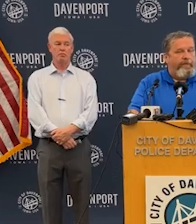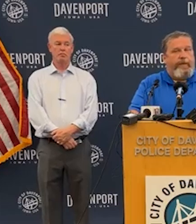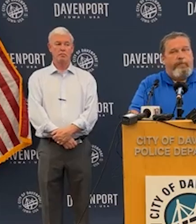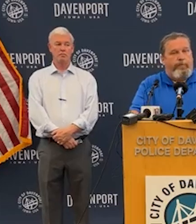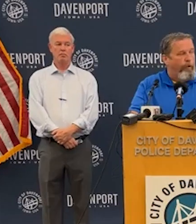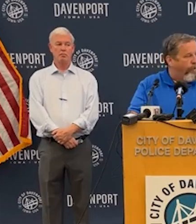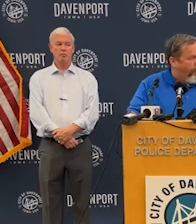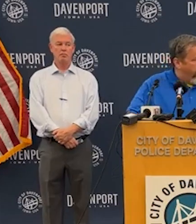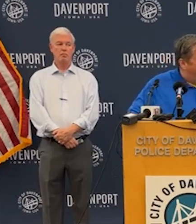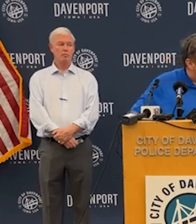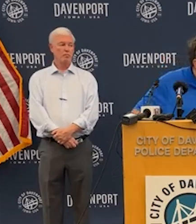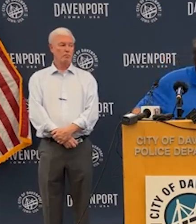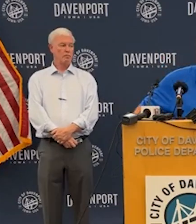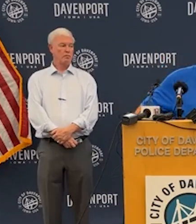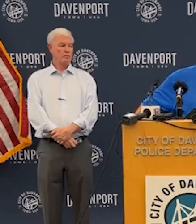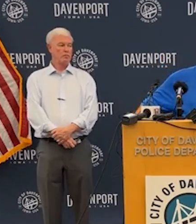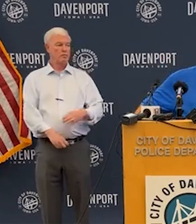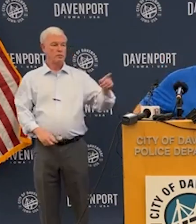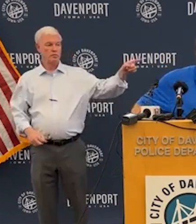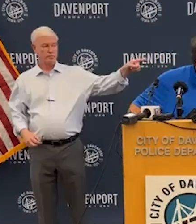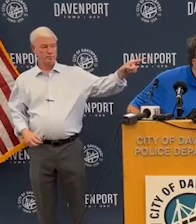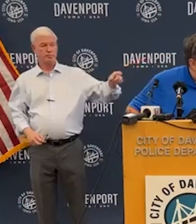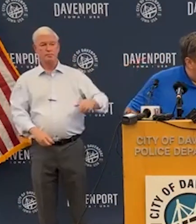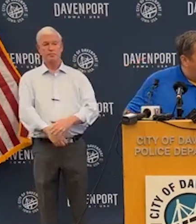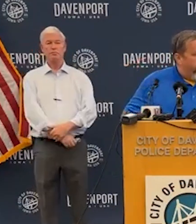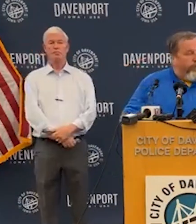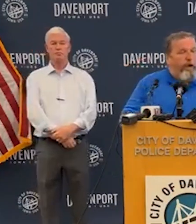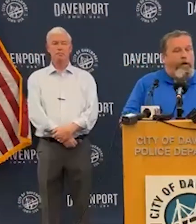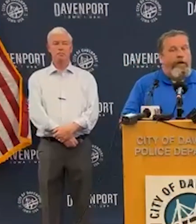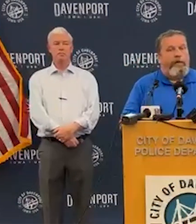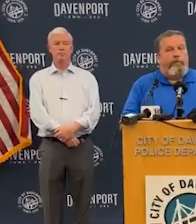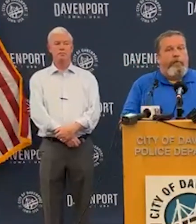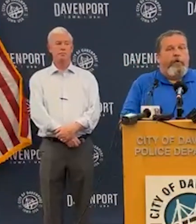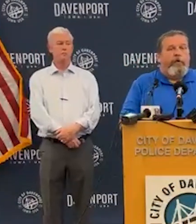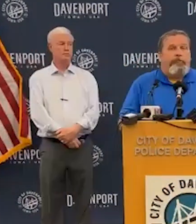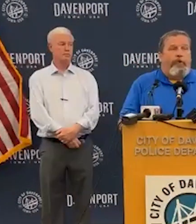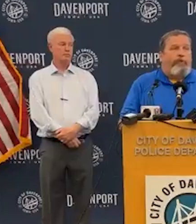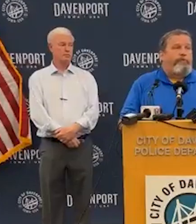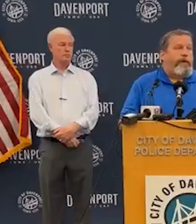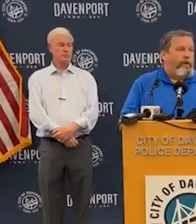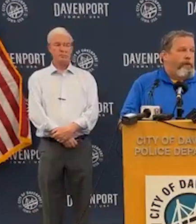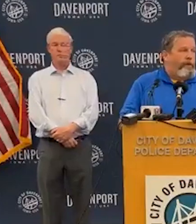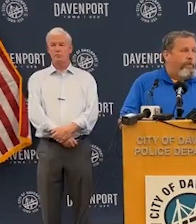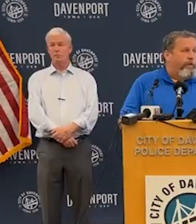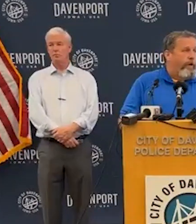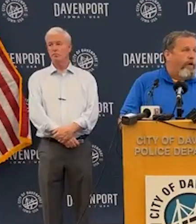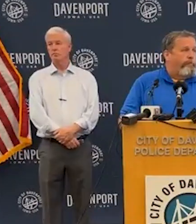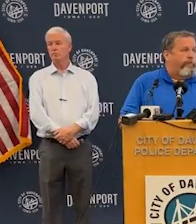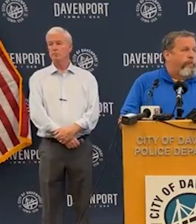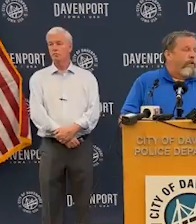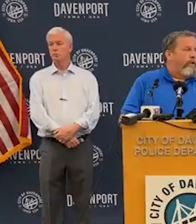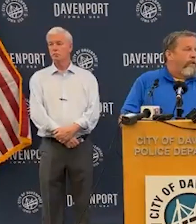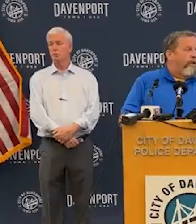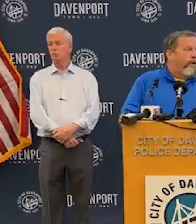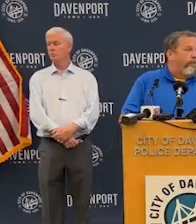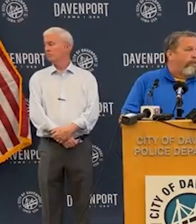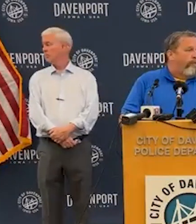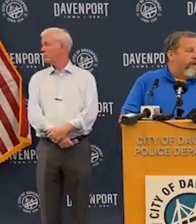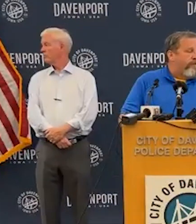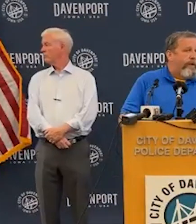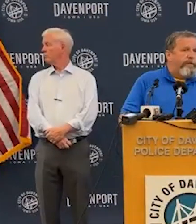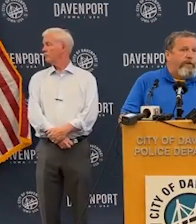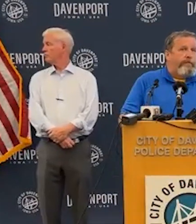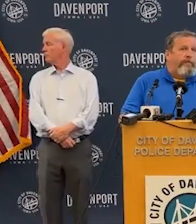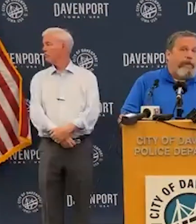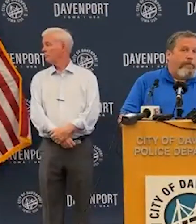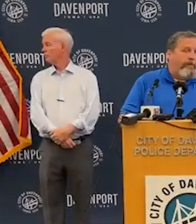facing program, and I think we're pulling that up, it showed failed. The inspection